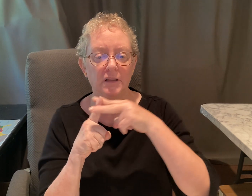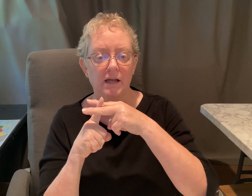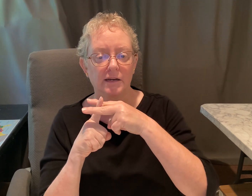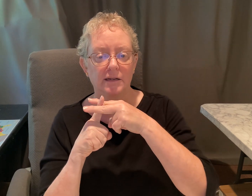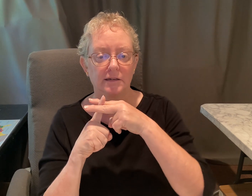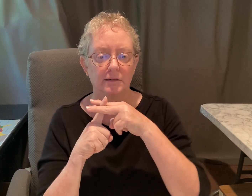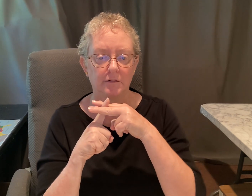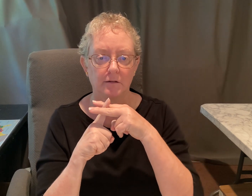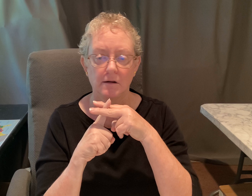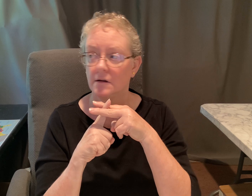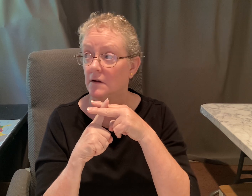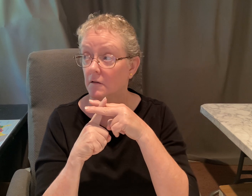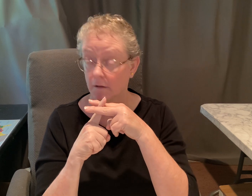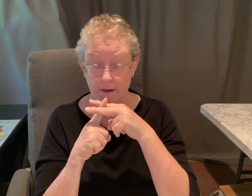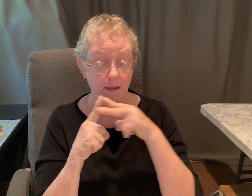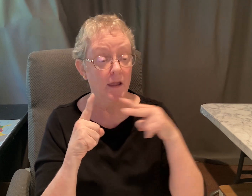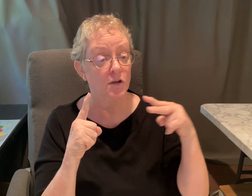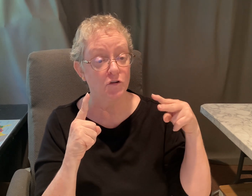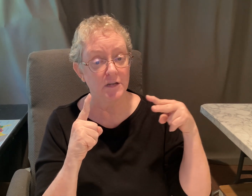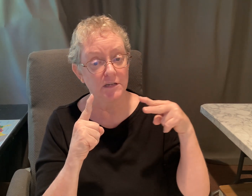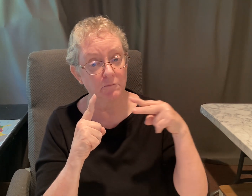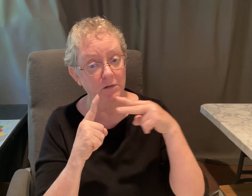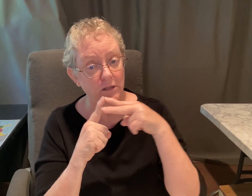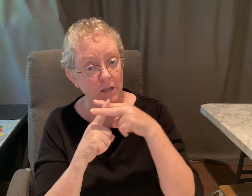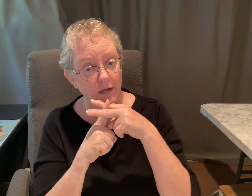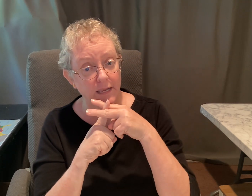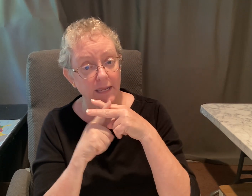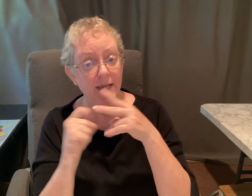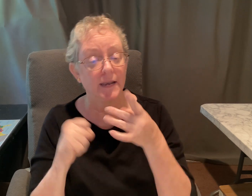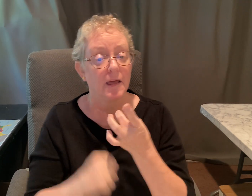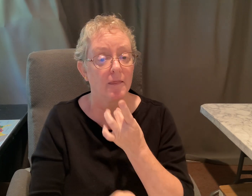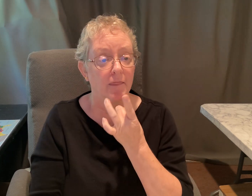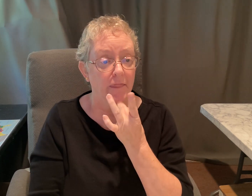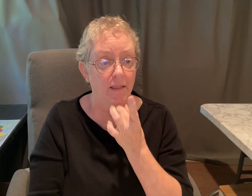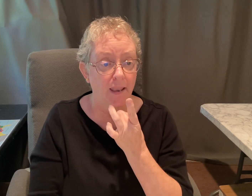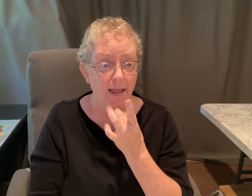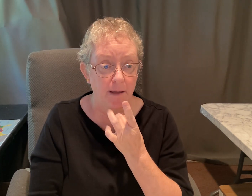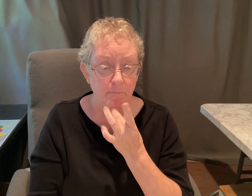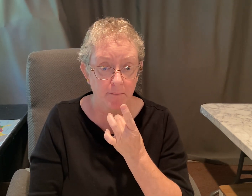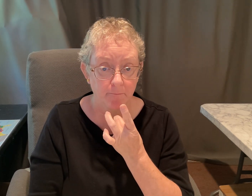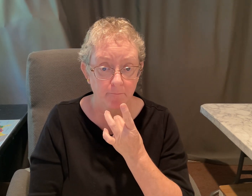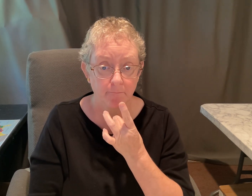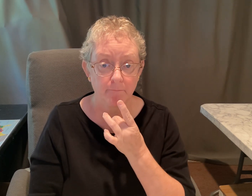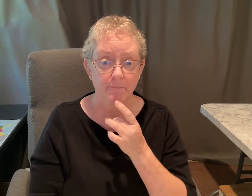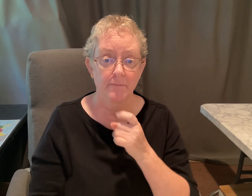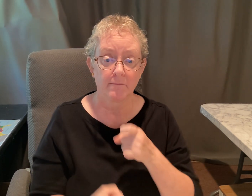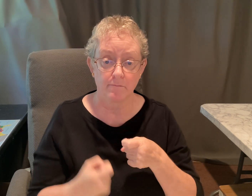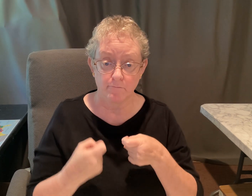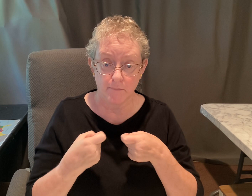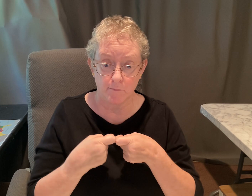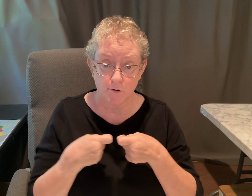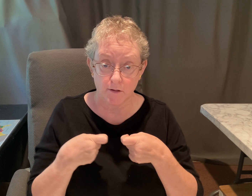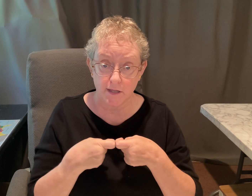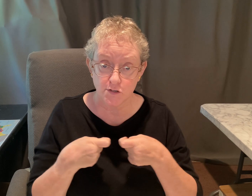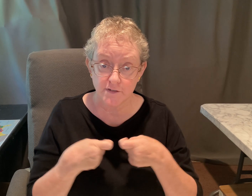Plug. Okay. You need to plug in the lamp. Remember